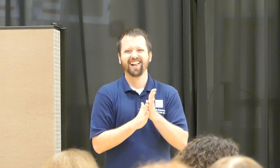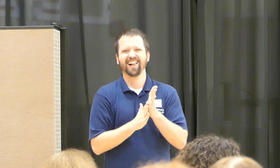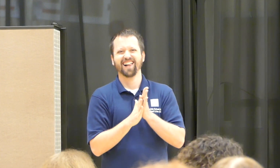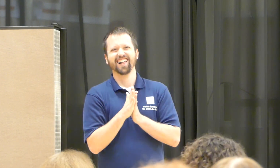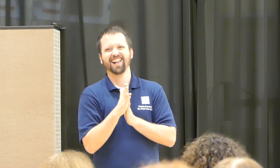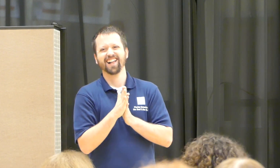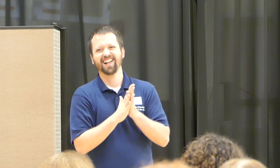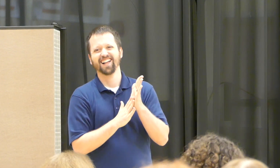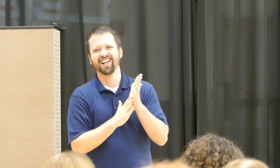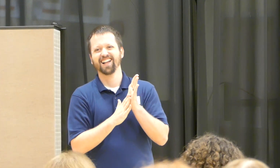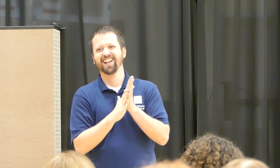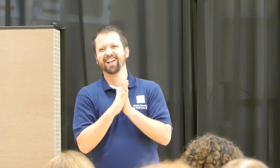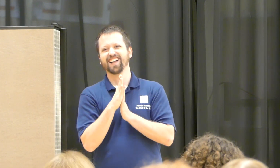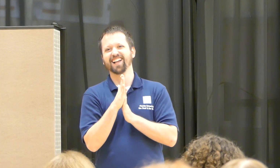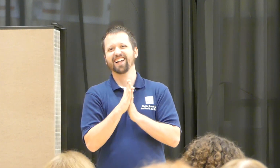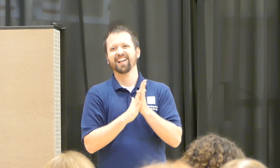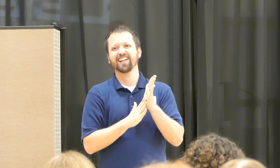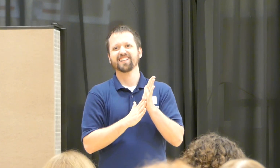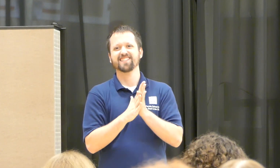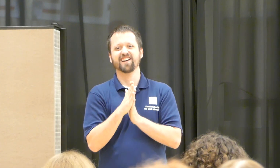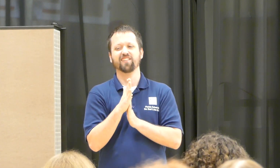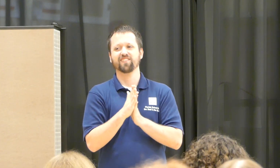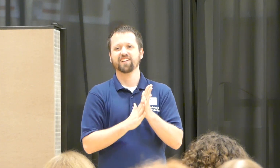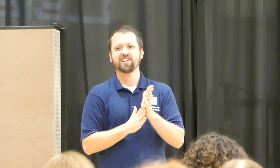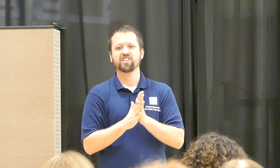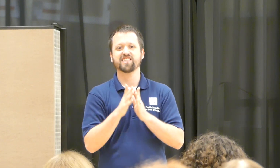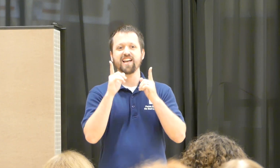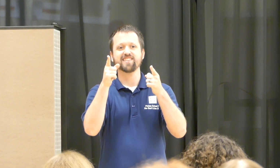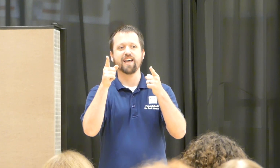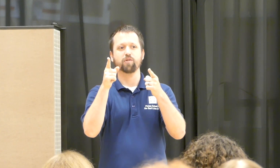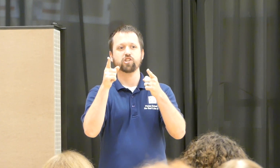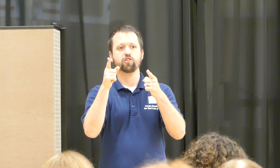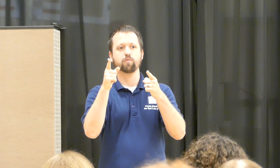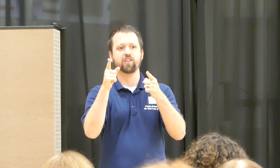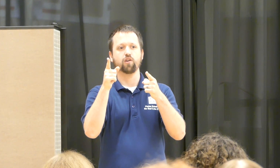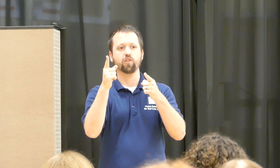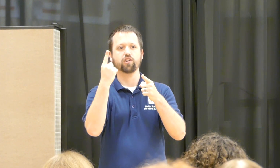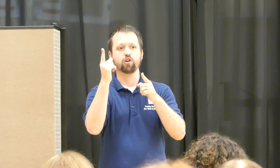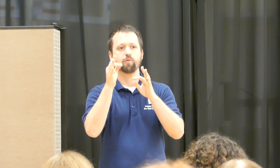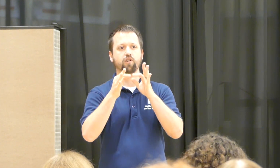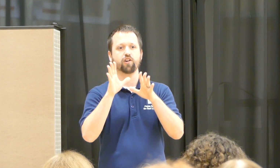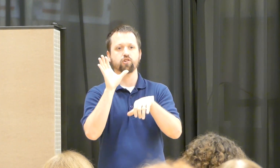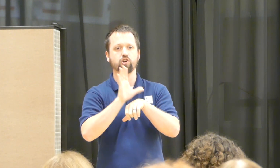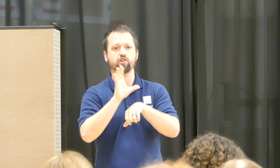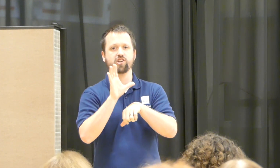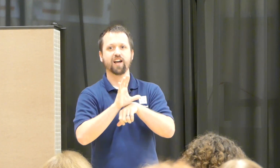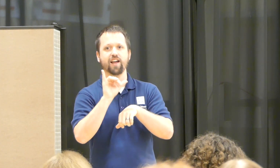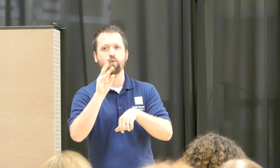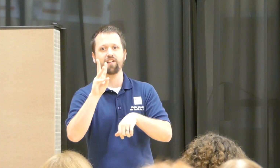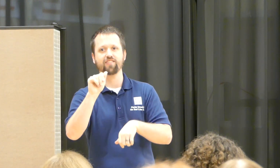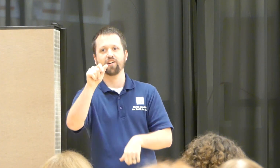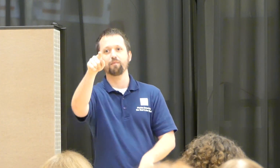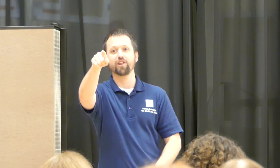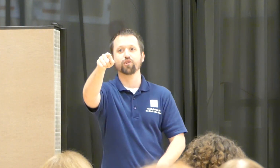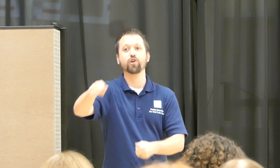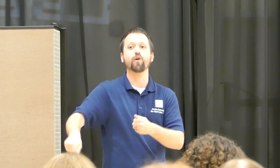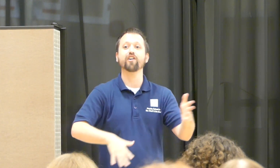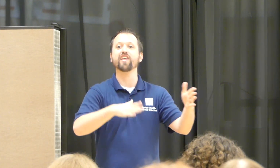Hey, y'all are in the auditorium, right? Yes. All right, because Shannon's She coming says over as that, soon but as she used to be the soon only as she's done. interpreter in her church. Okay. So I'm going to throw you under that